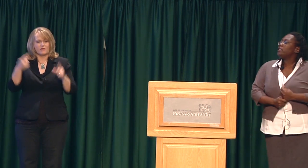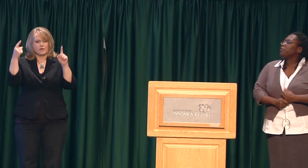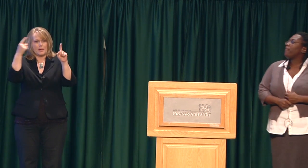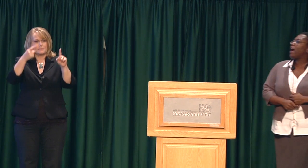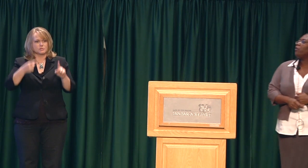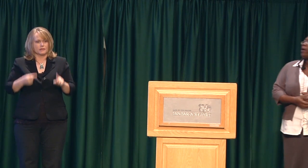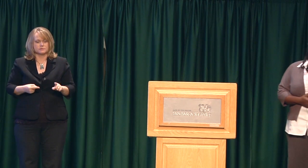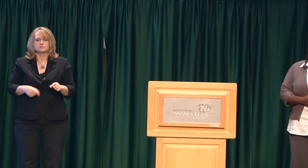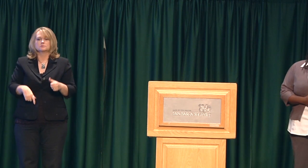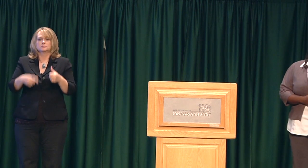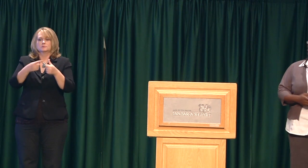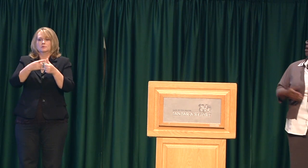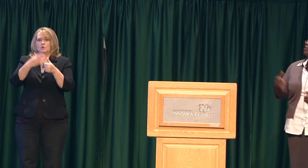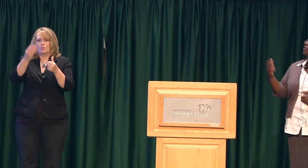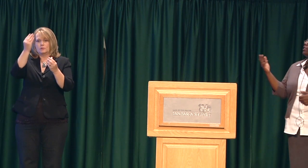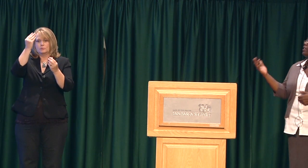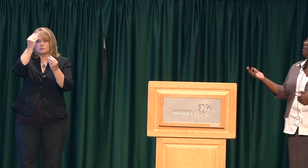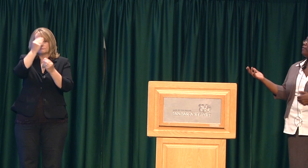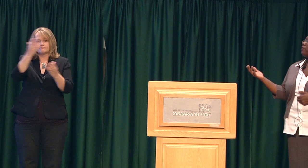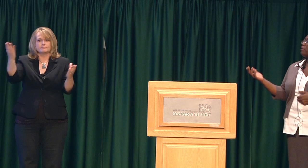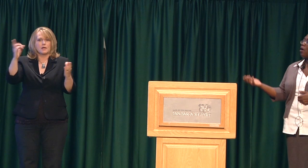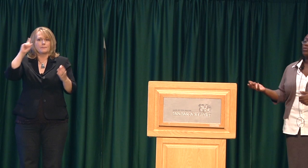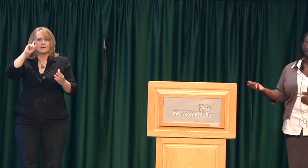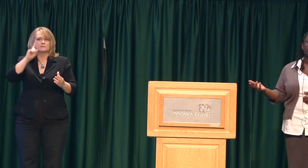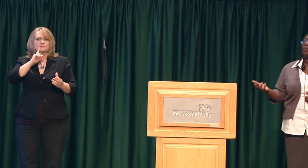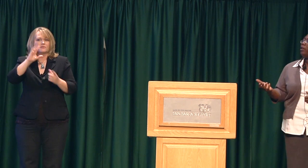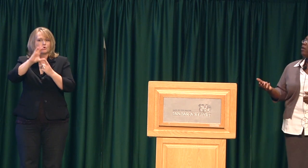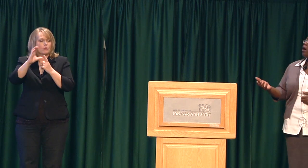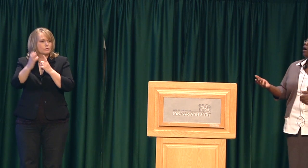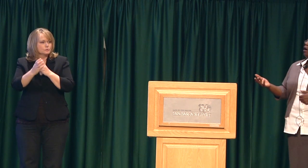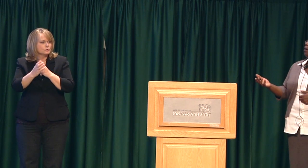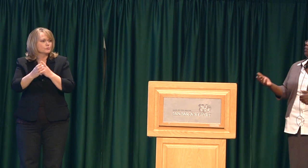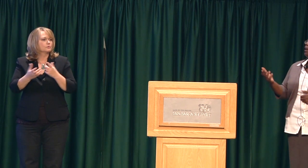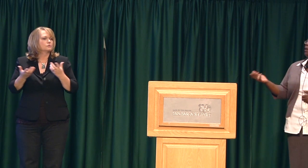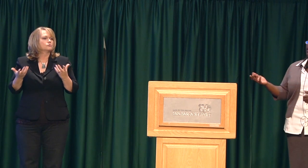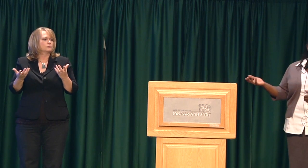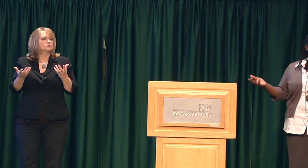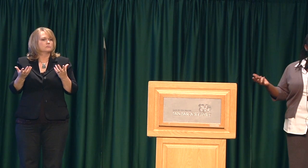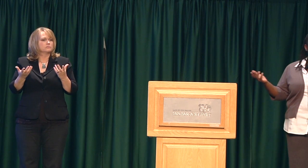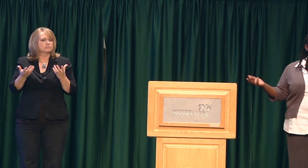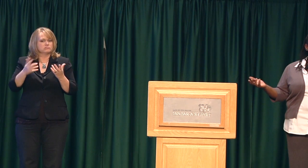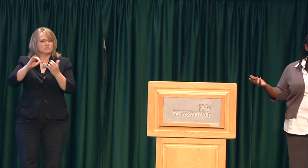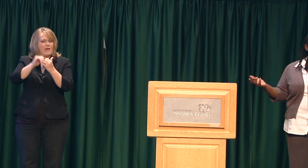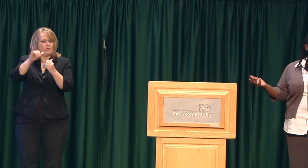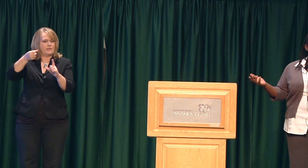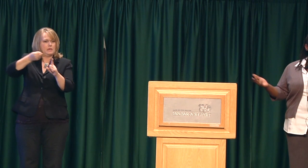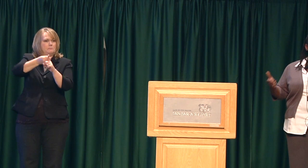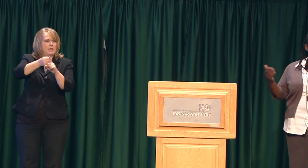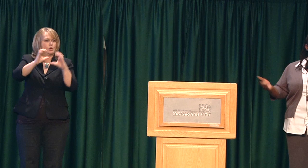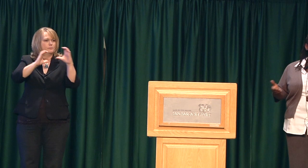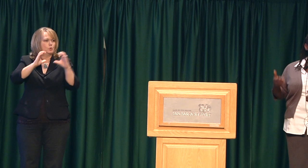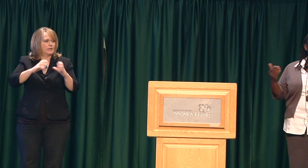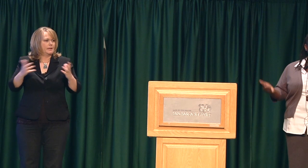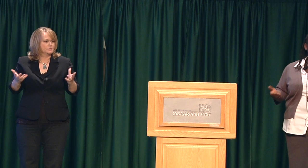We wanted to provide awareness with regard to the deaf culture and, and the implications for communication. So